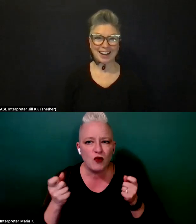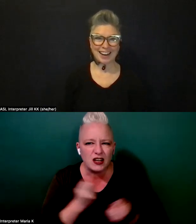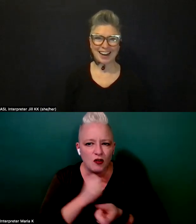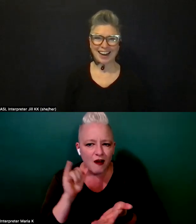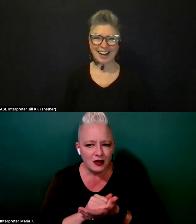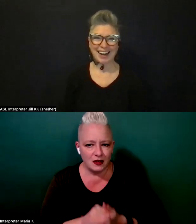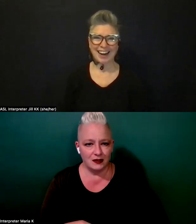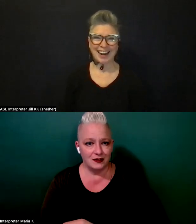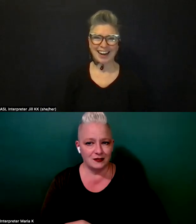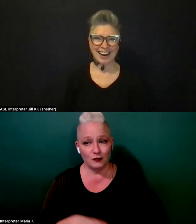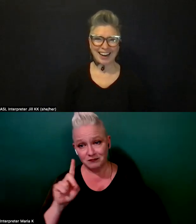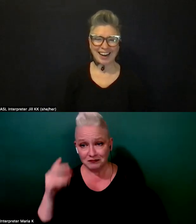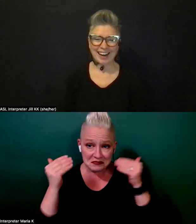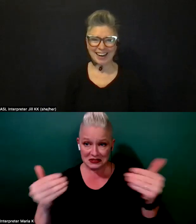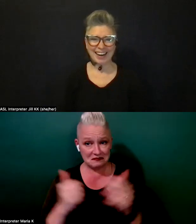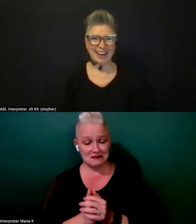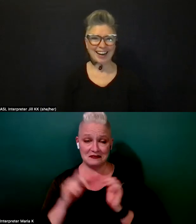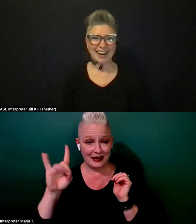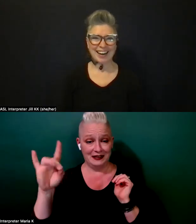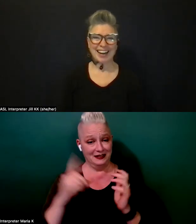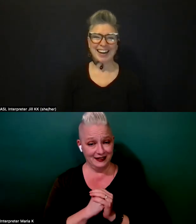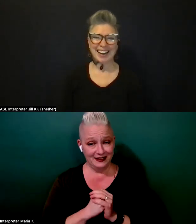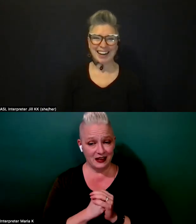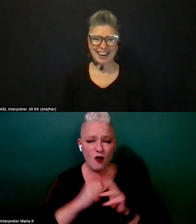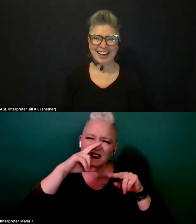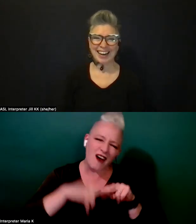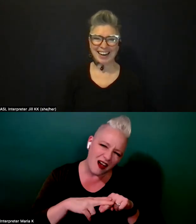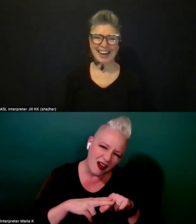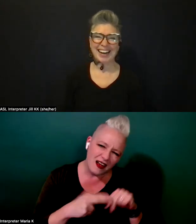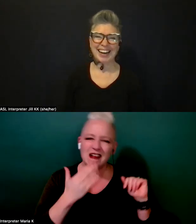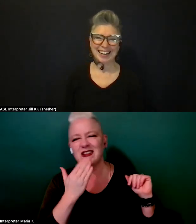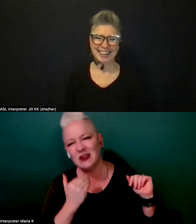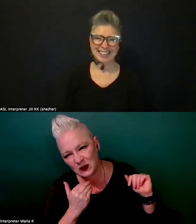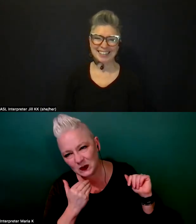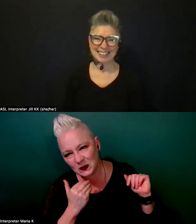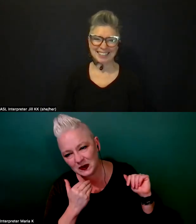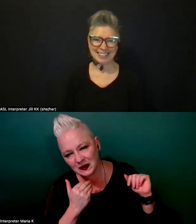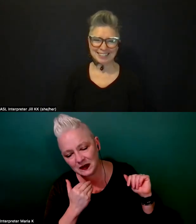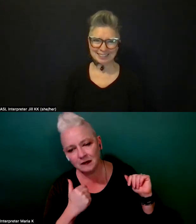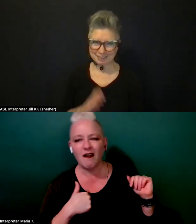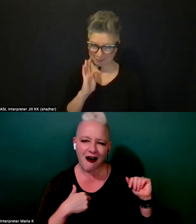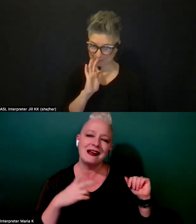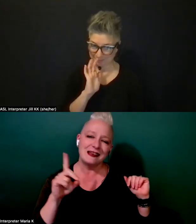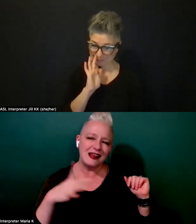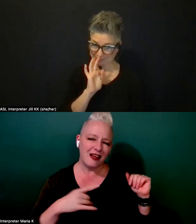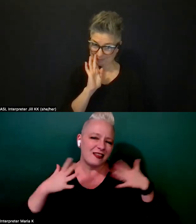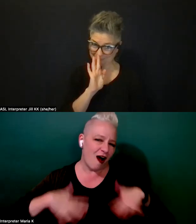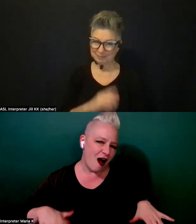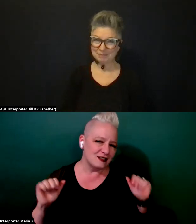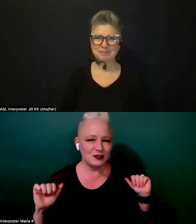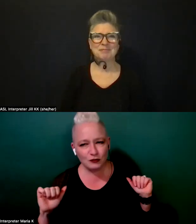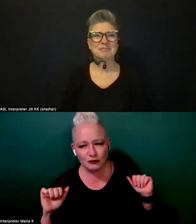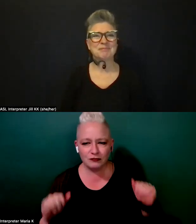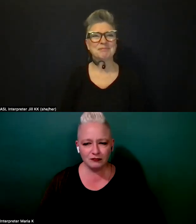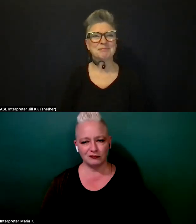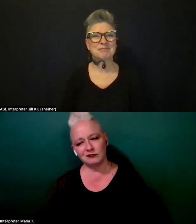So then we did it. And it actually was fun and it's cute. And I did like the costume.